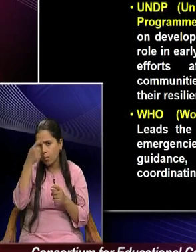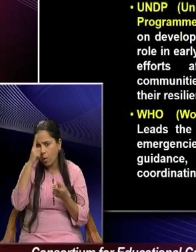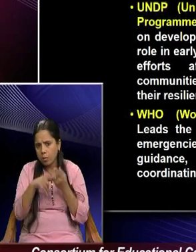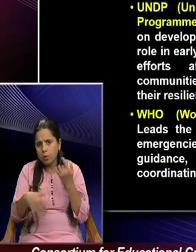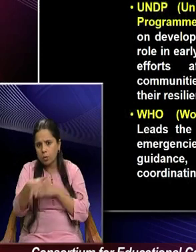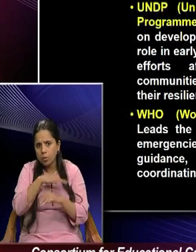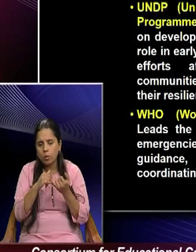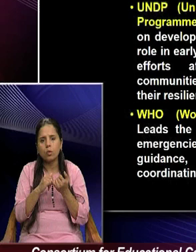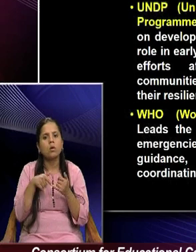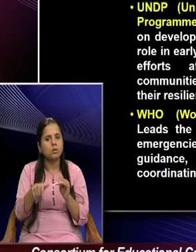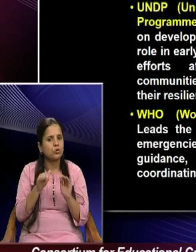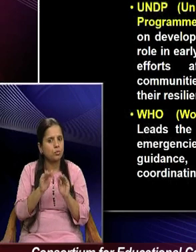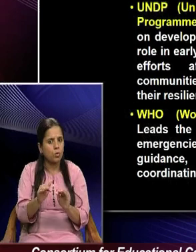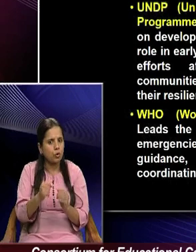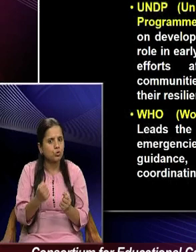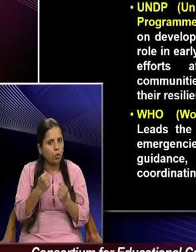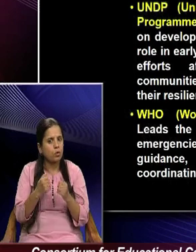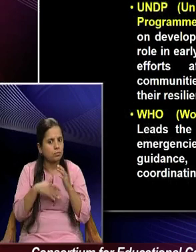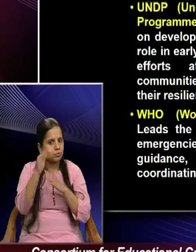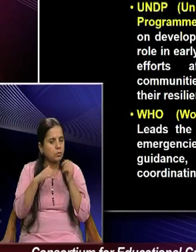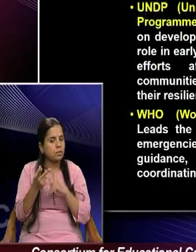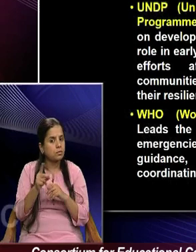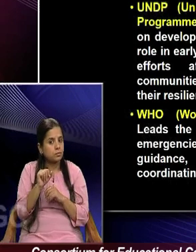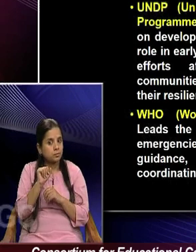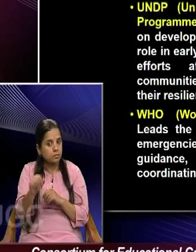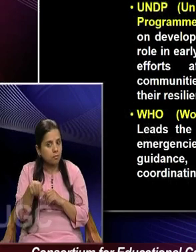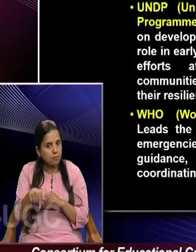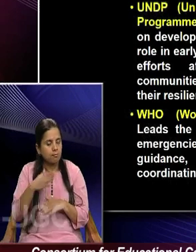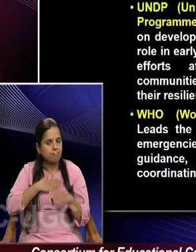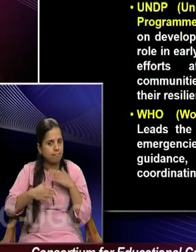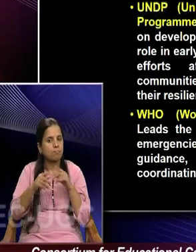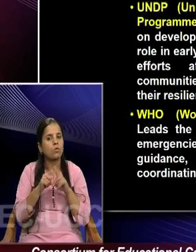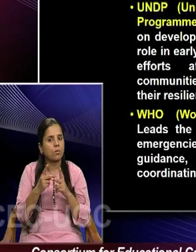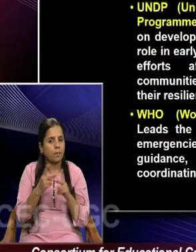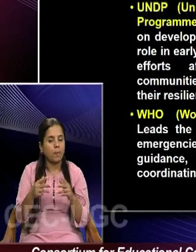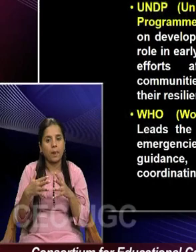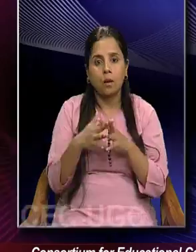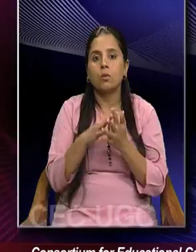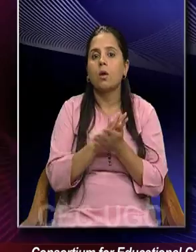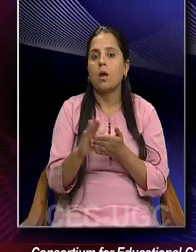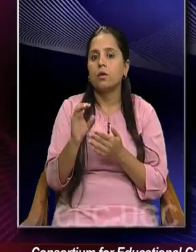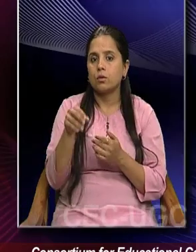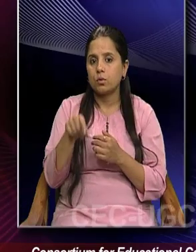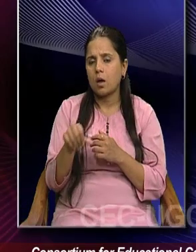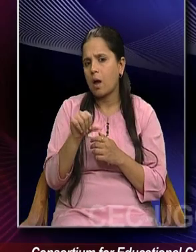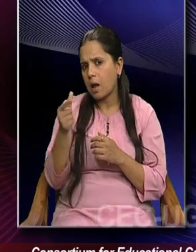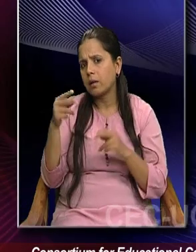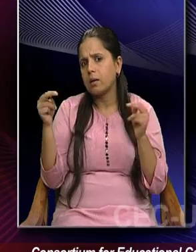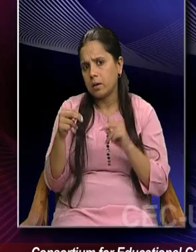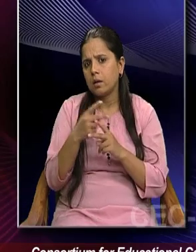rebuild and strengthening their resilience. WHO is another leading